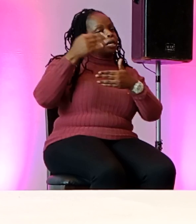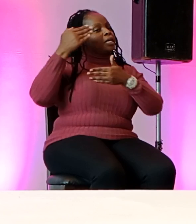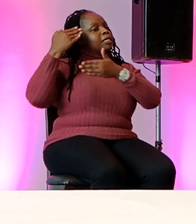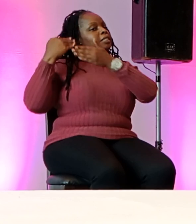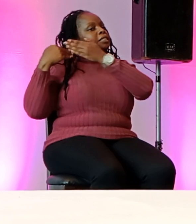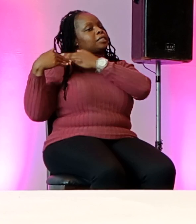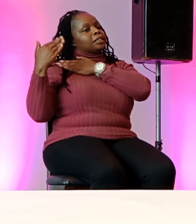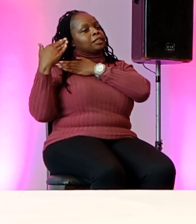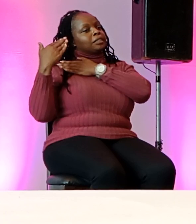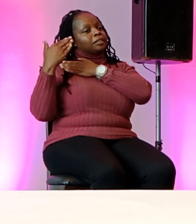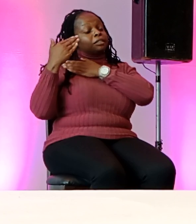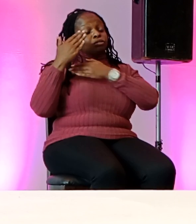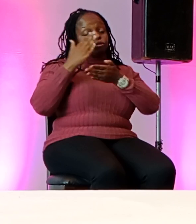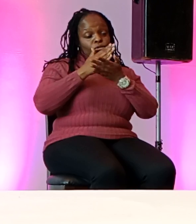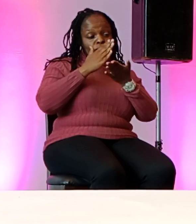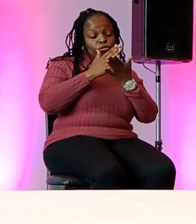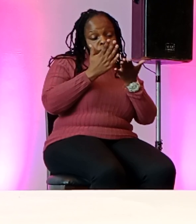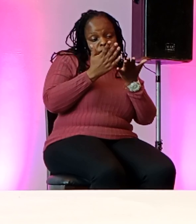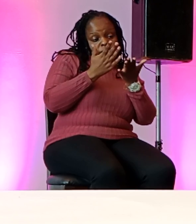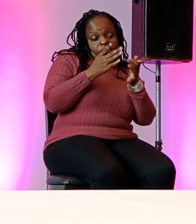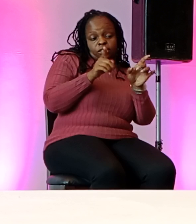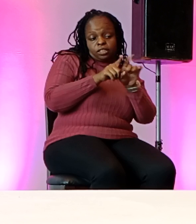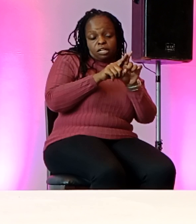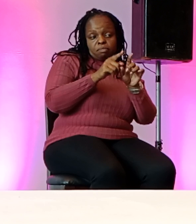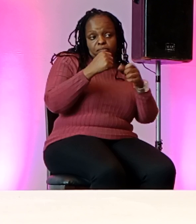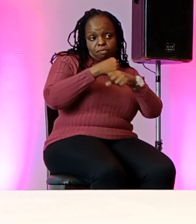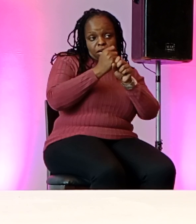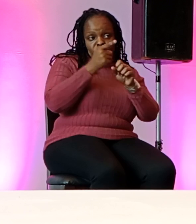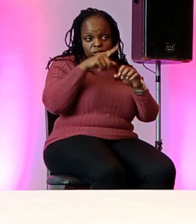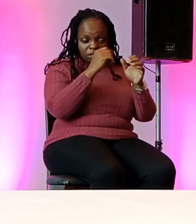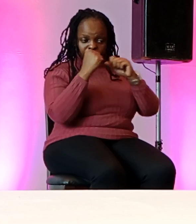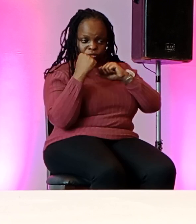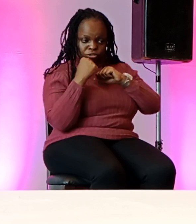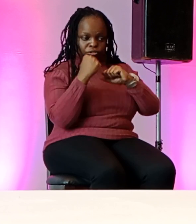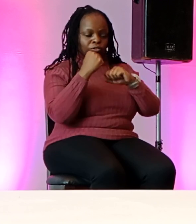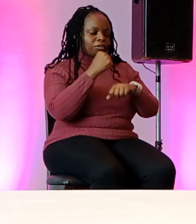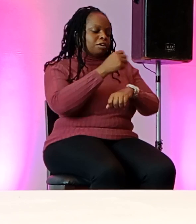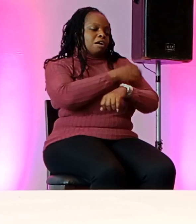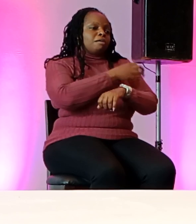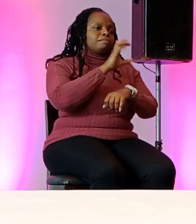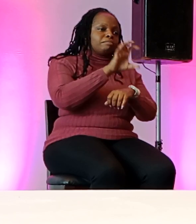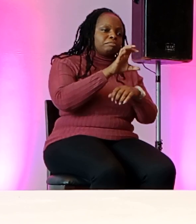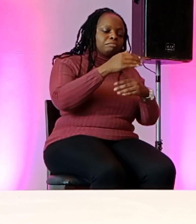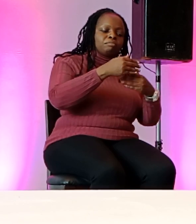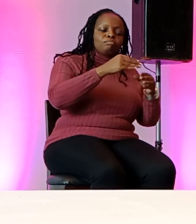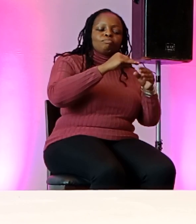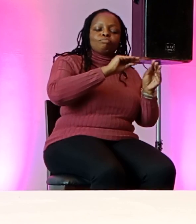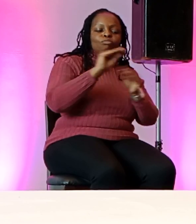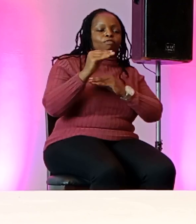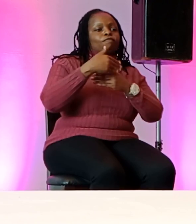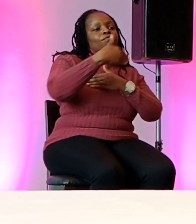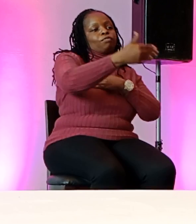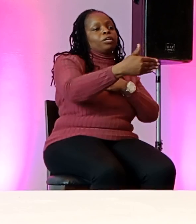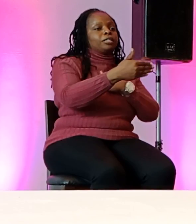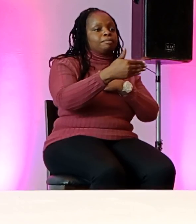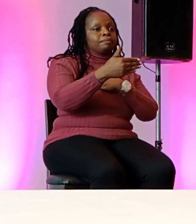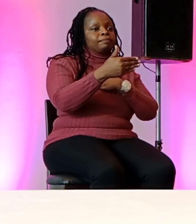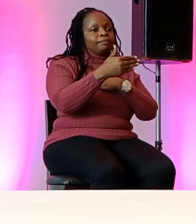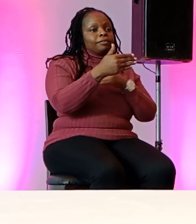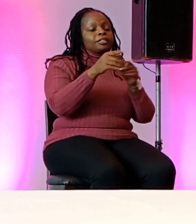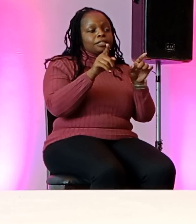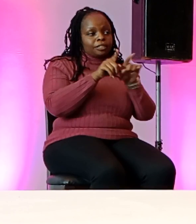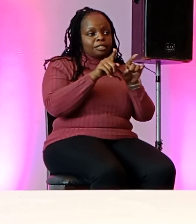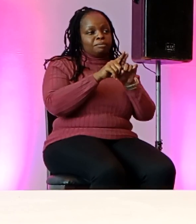we actually are affirming ourselves and empowering ourselves to move forward. It